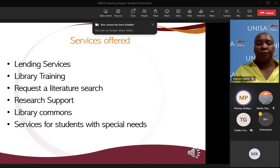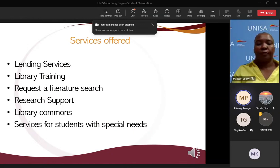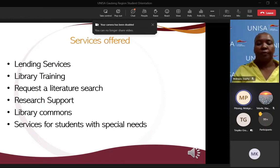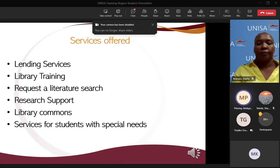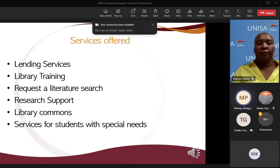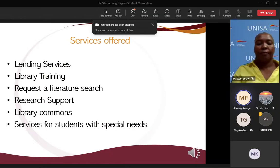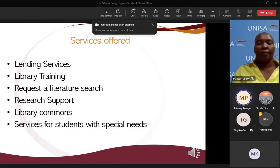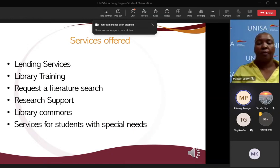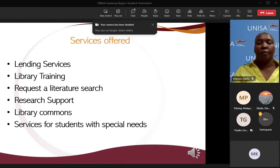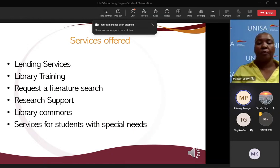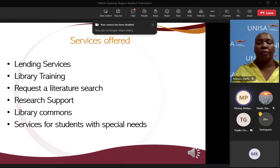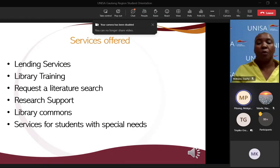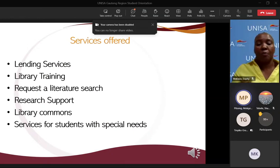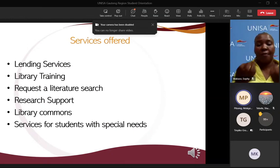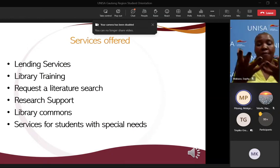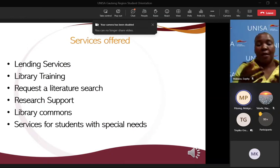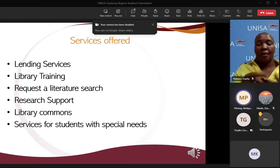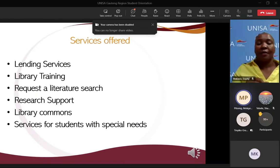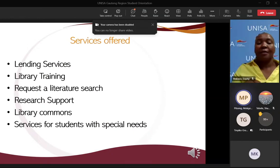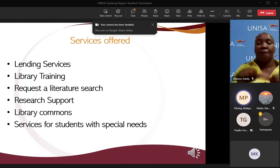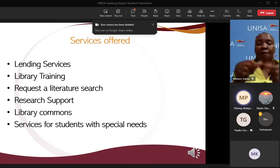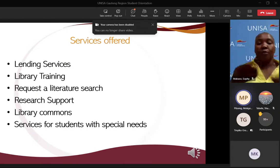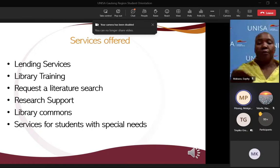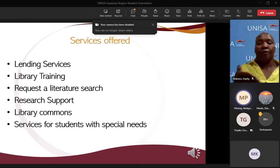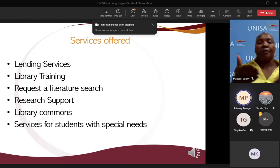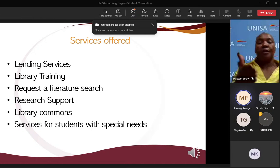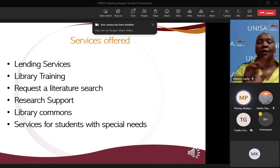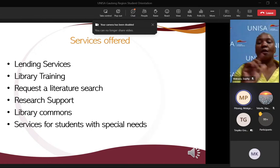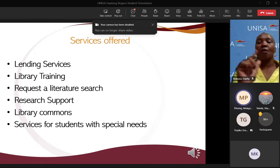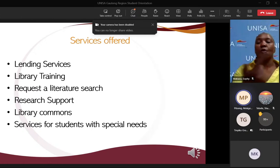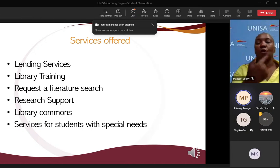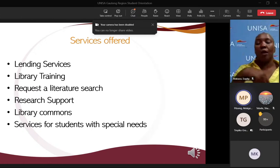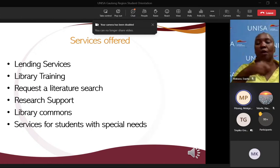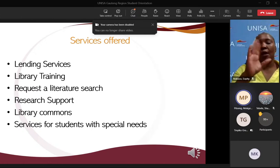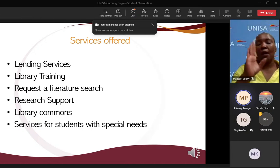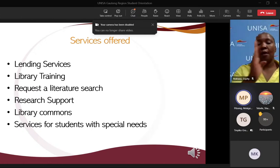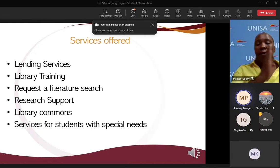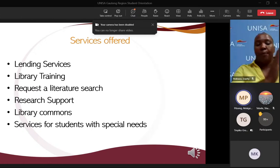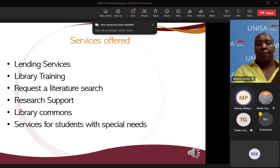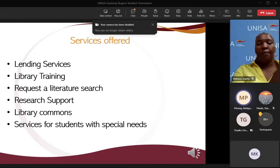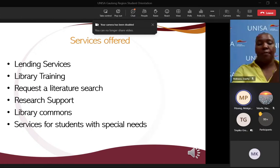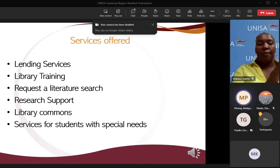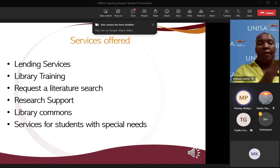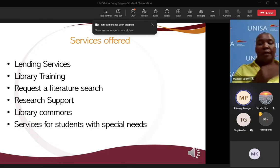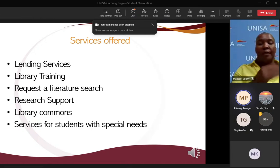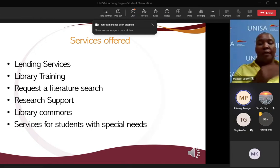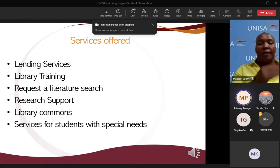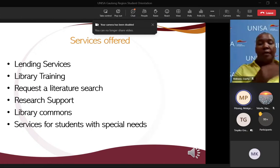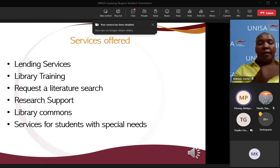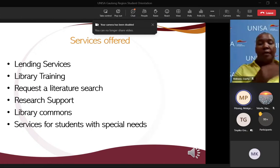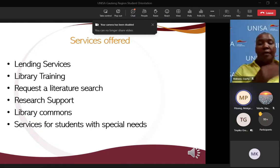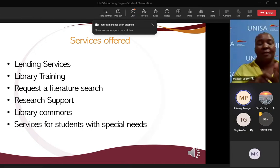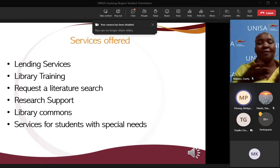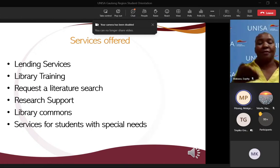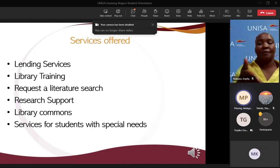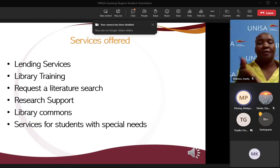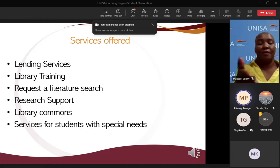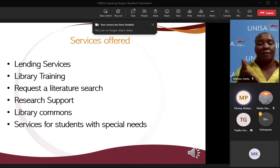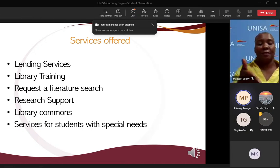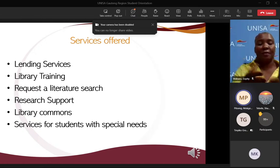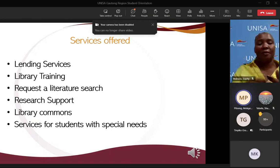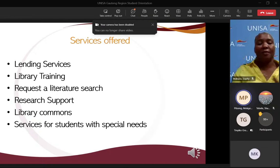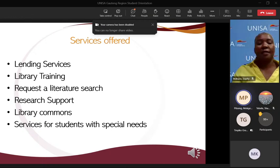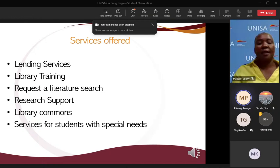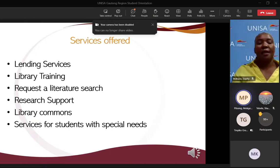okay we provide the following services in all our libraries The Lending Service the library